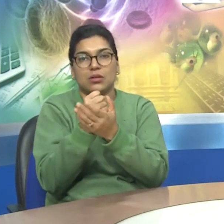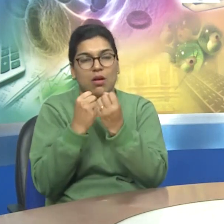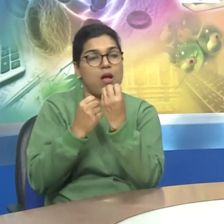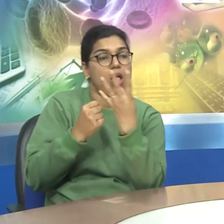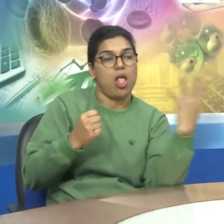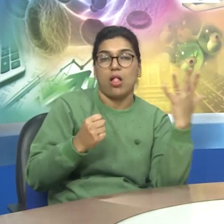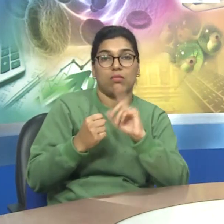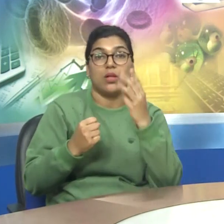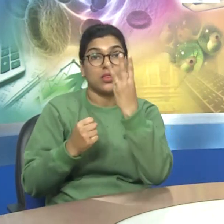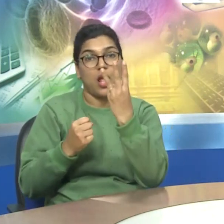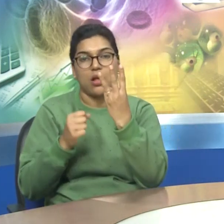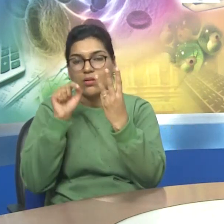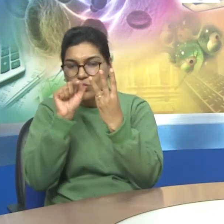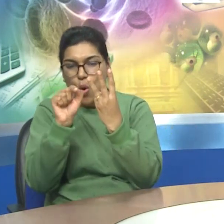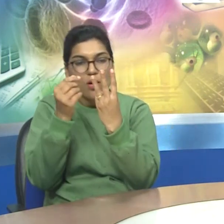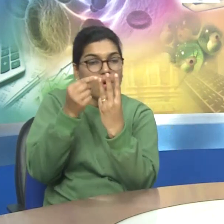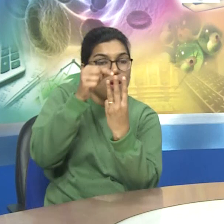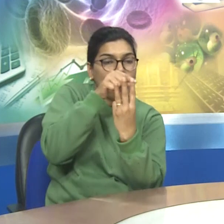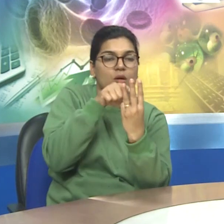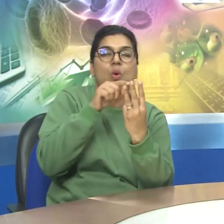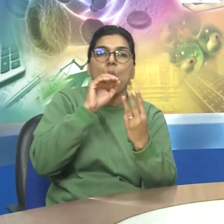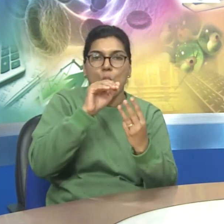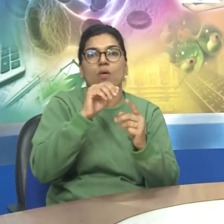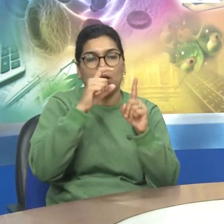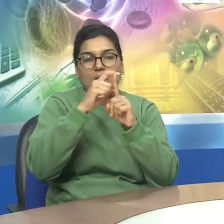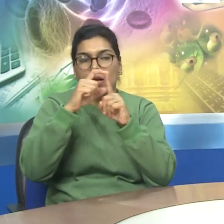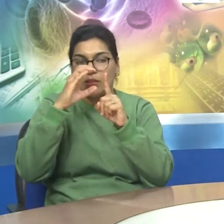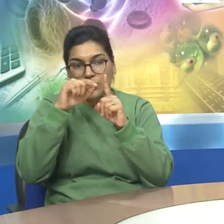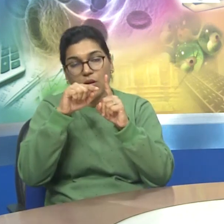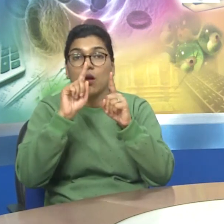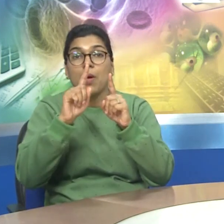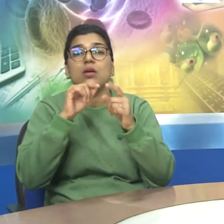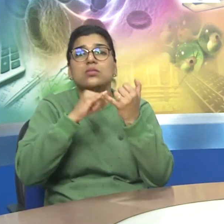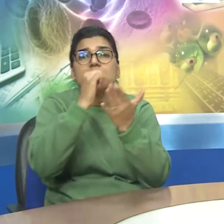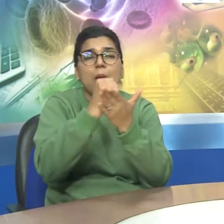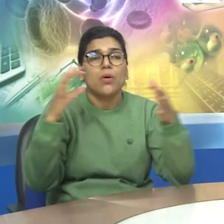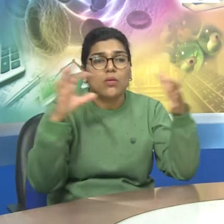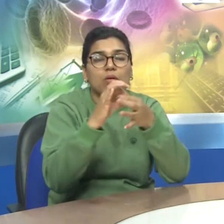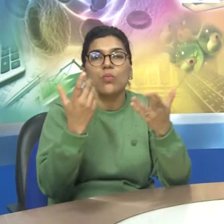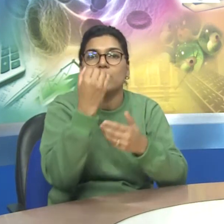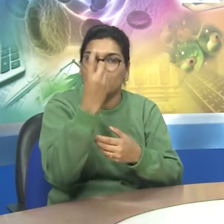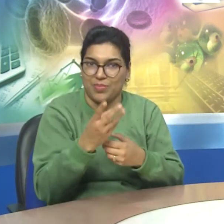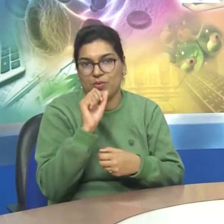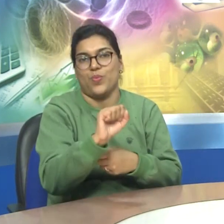the first digit in each 3-digit number represents the main class.